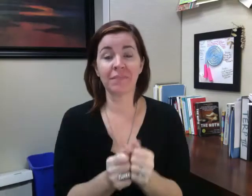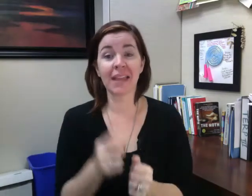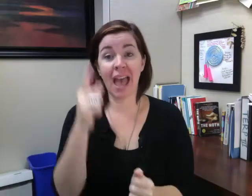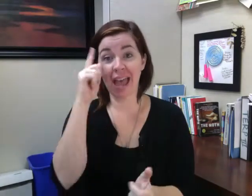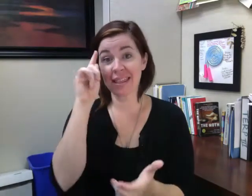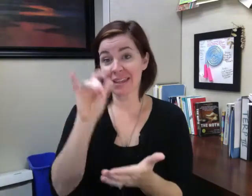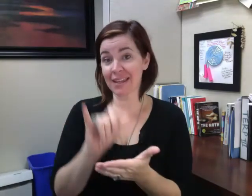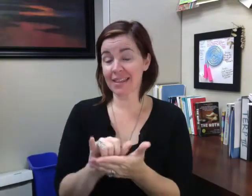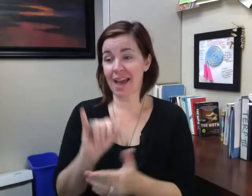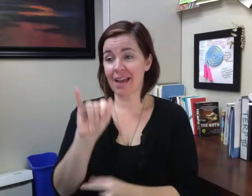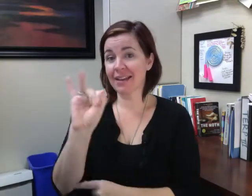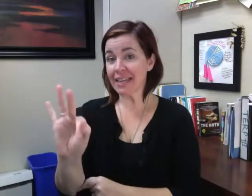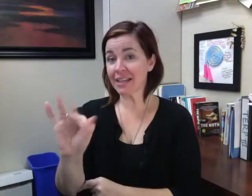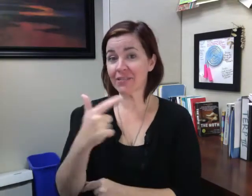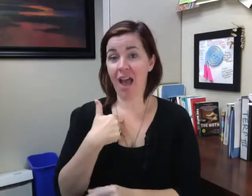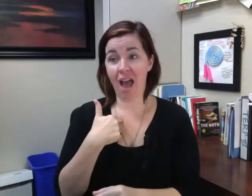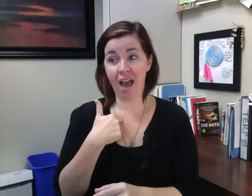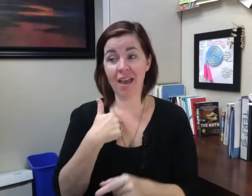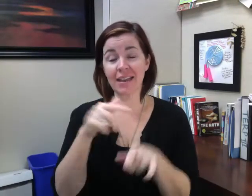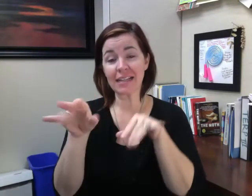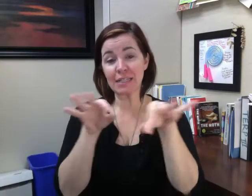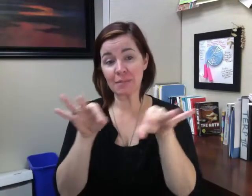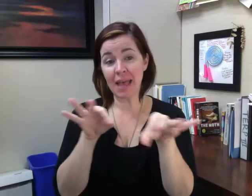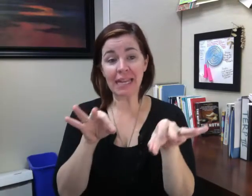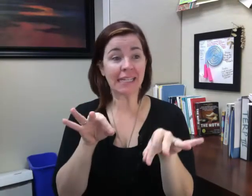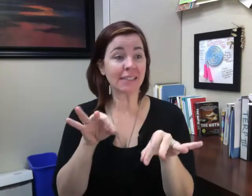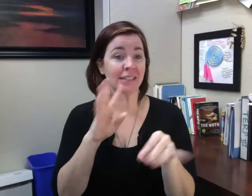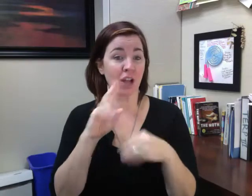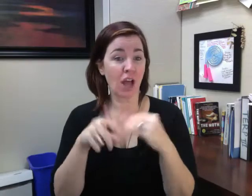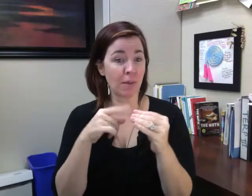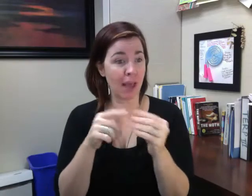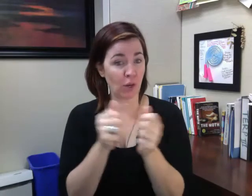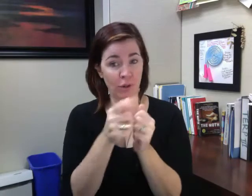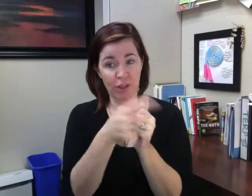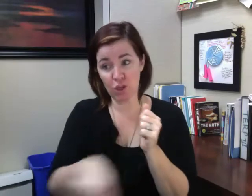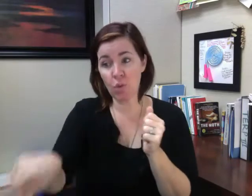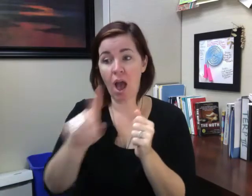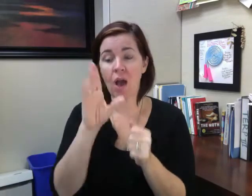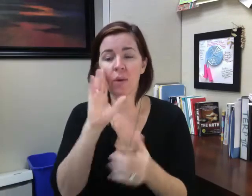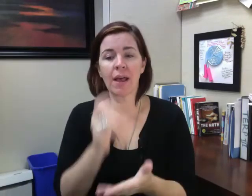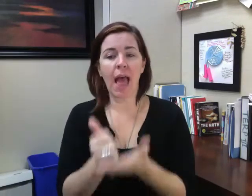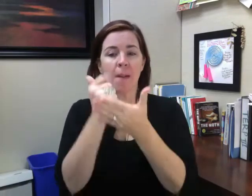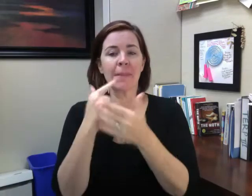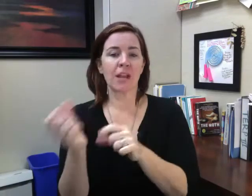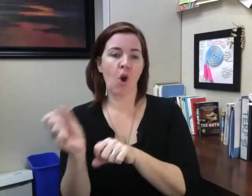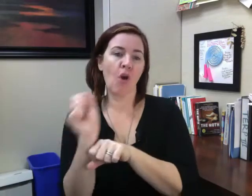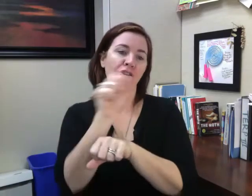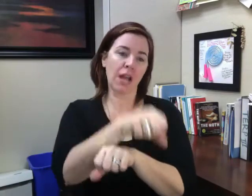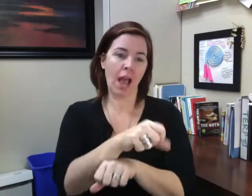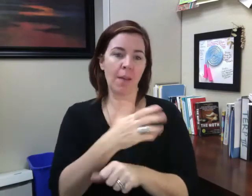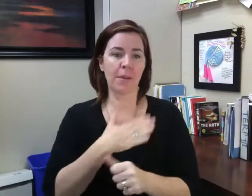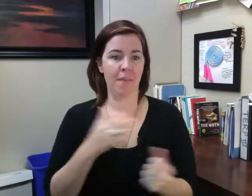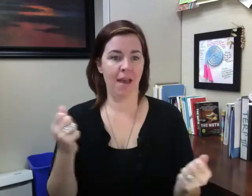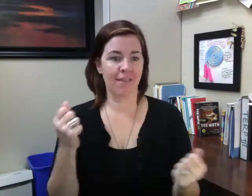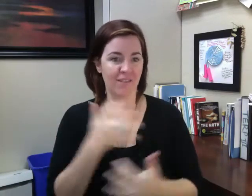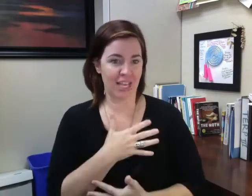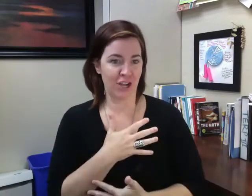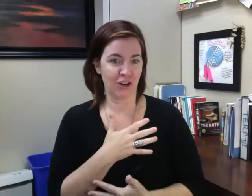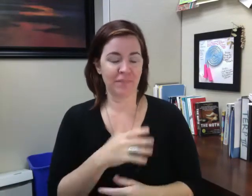me overcome this fear that I have. Last year, I decided to drive from